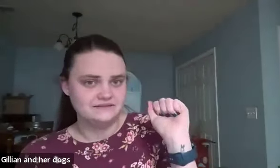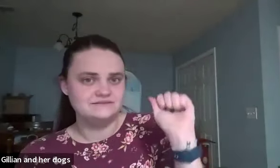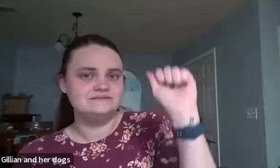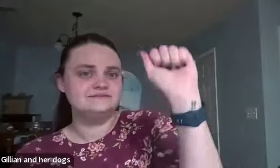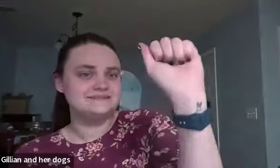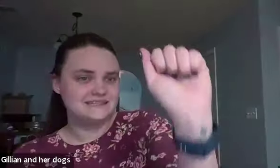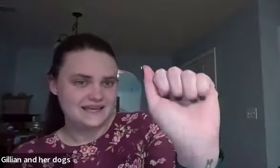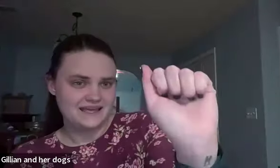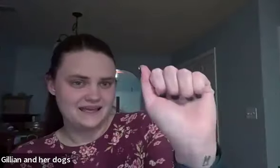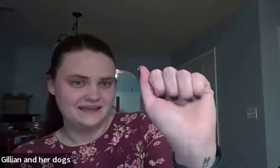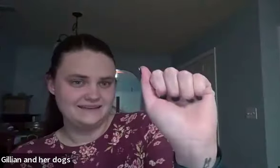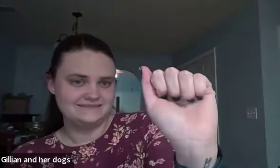A,